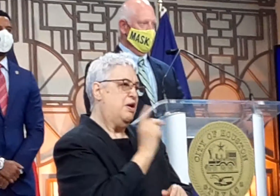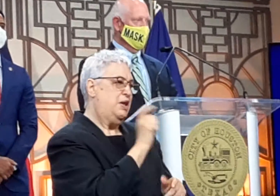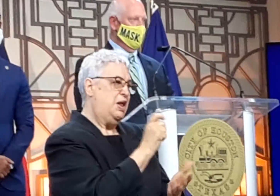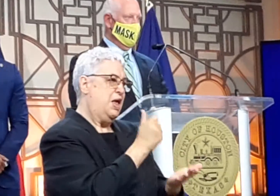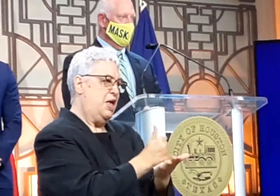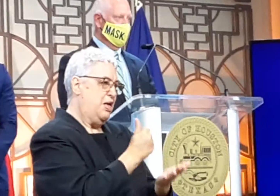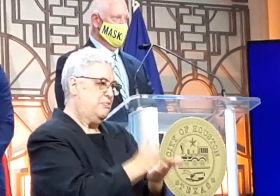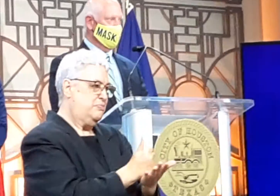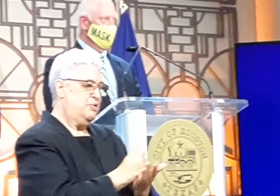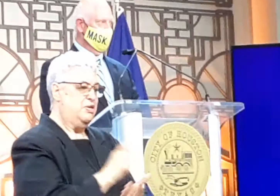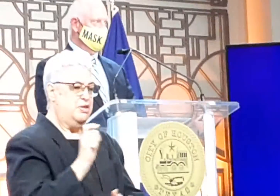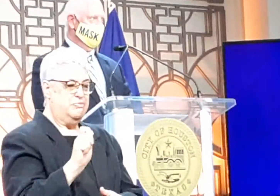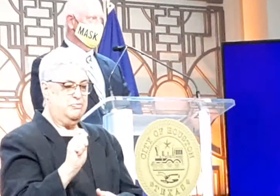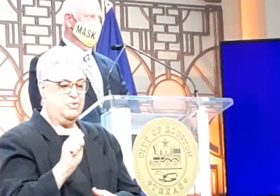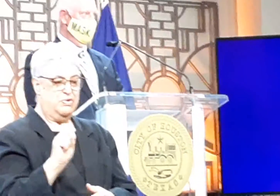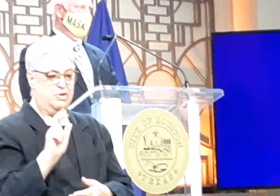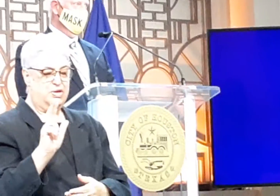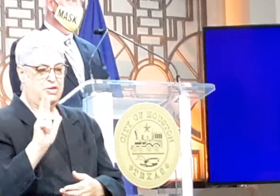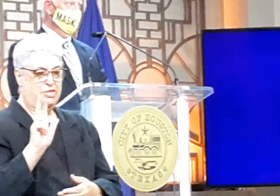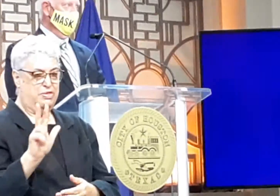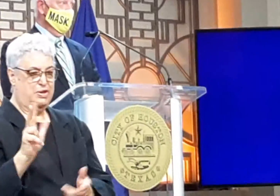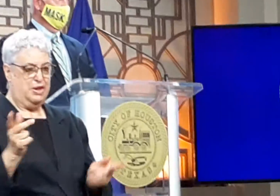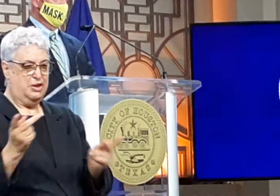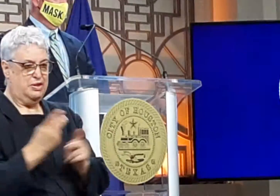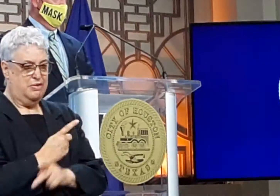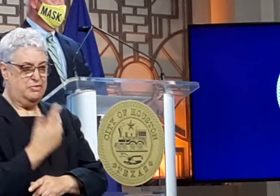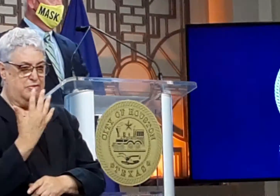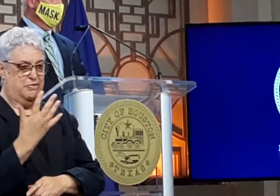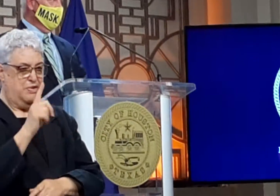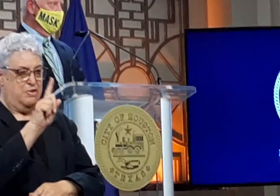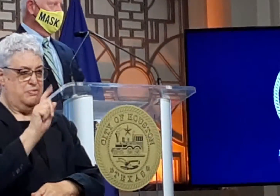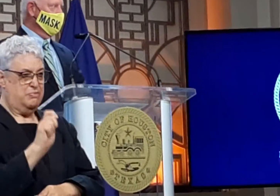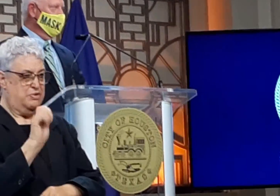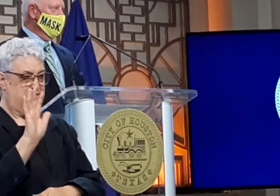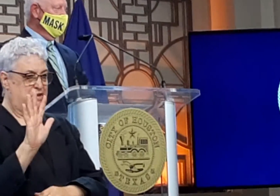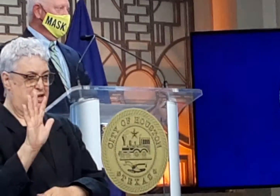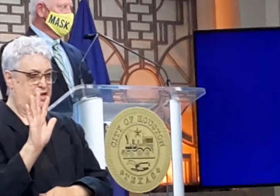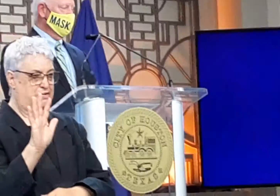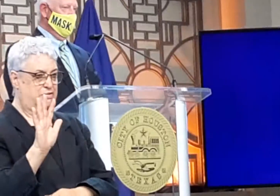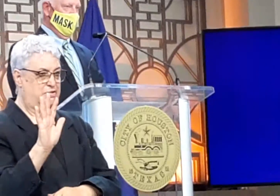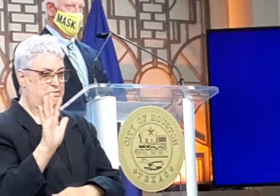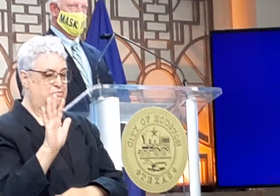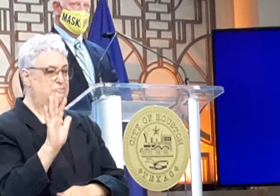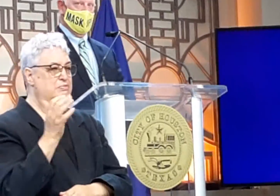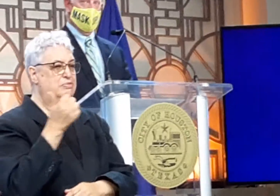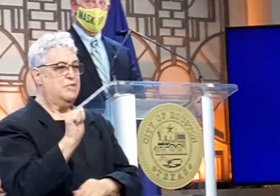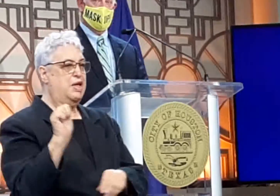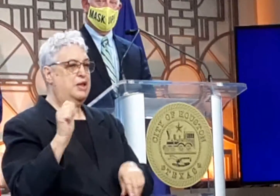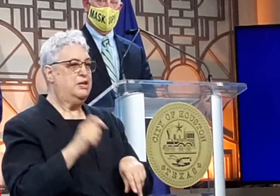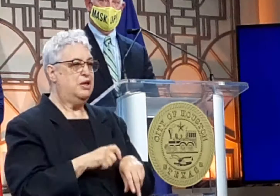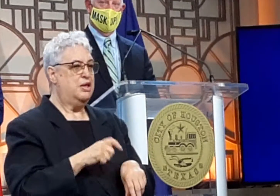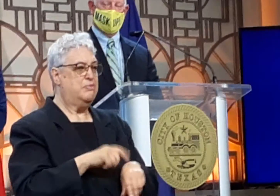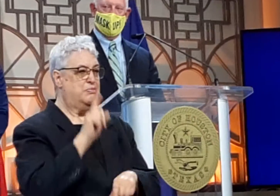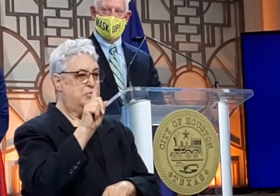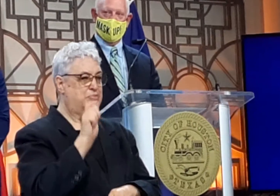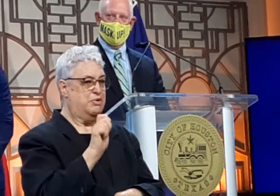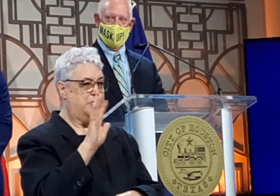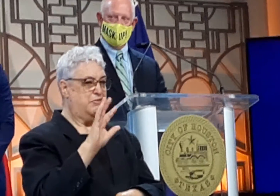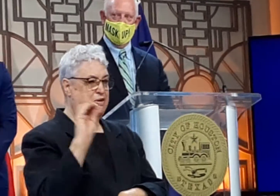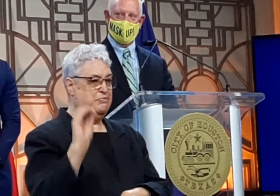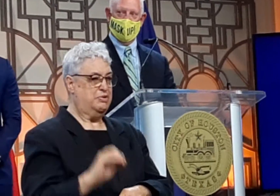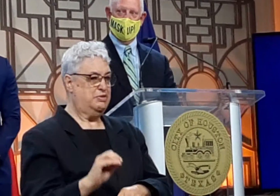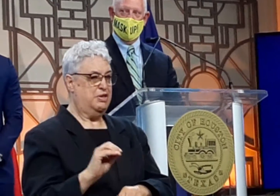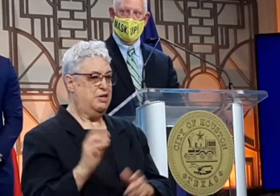take 0.3 and multiply it times 5, that's 1.5. So if at any given time, 1.5%